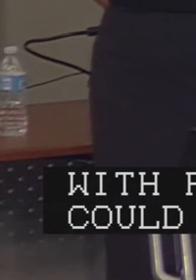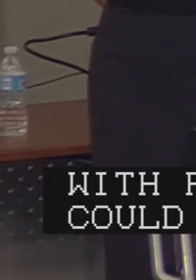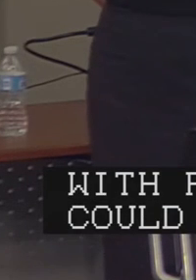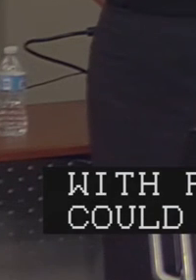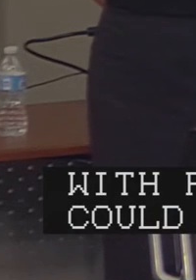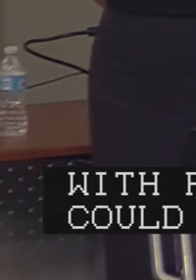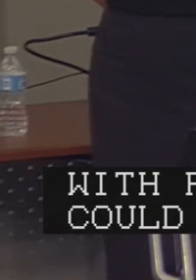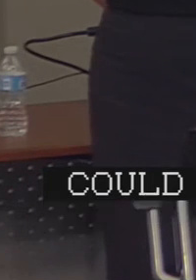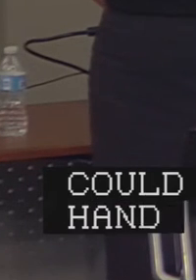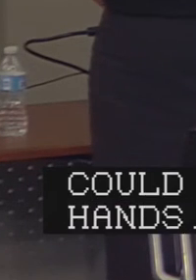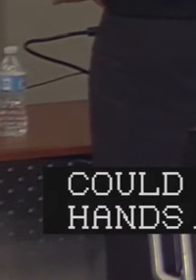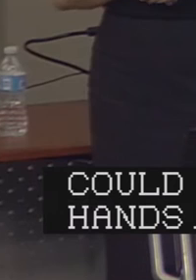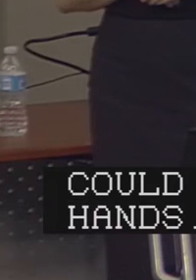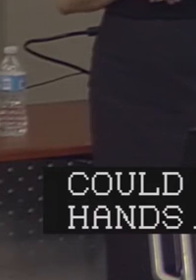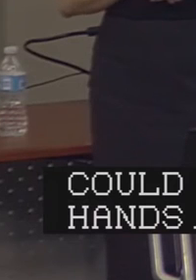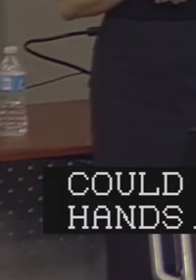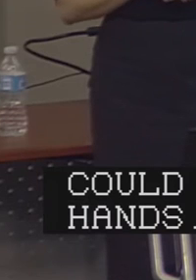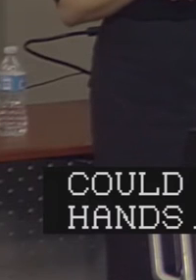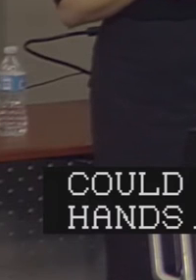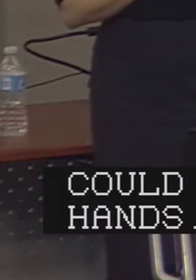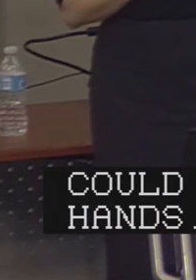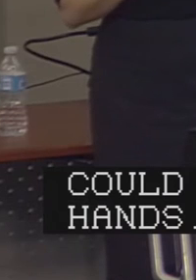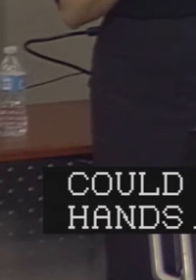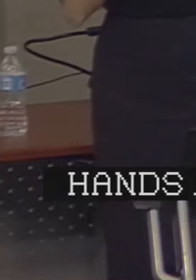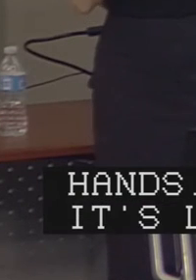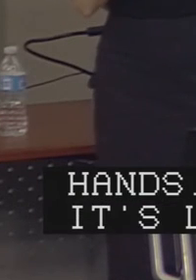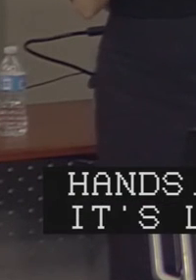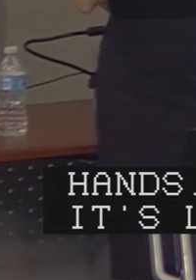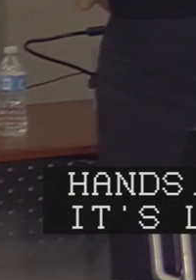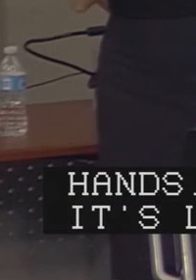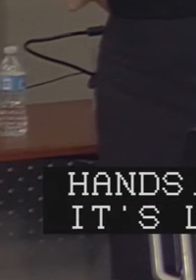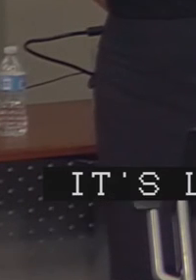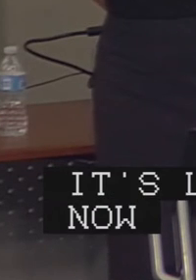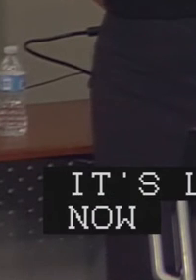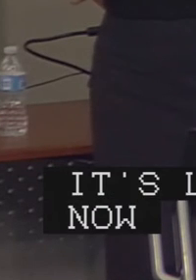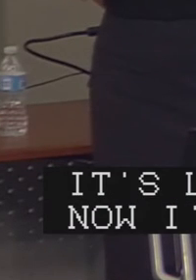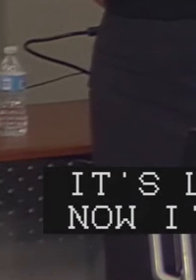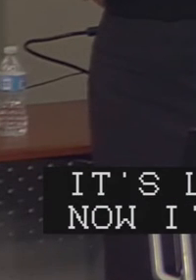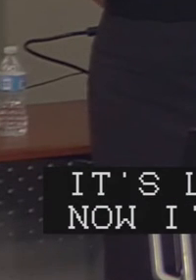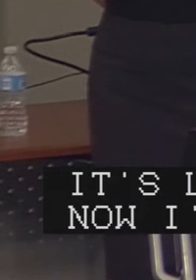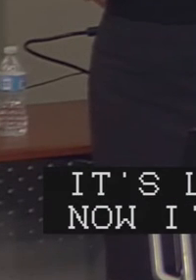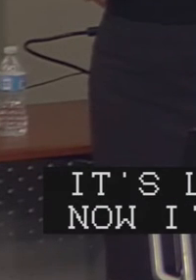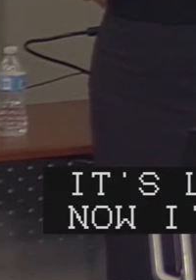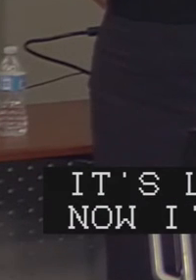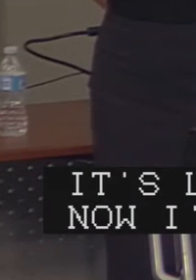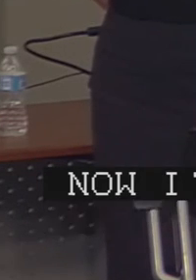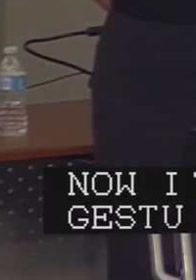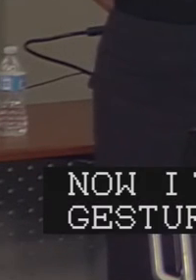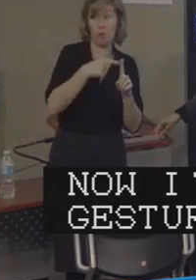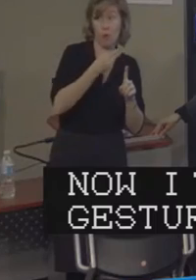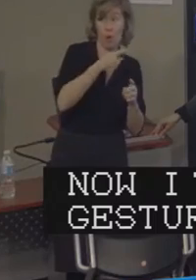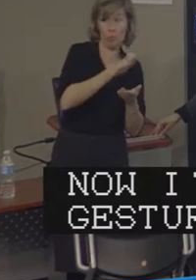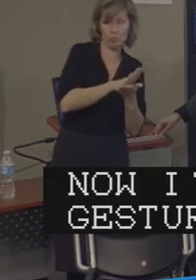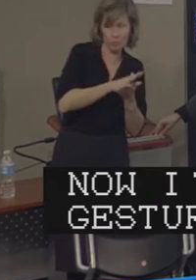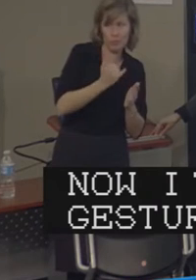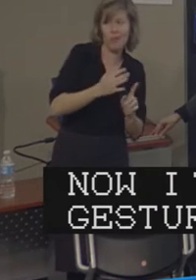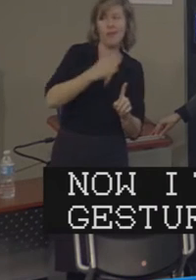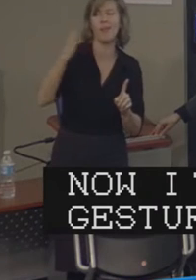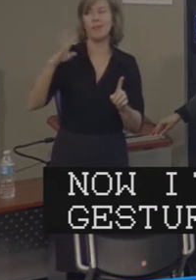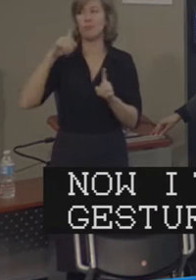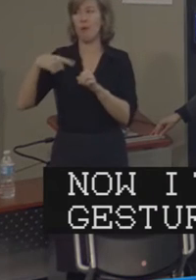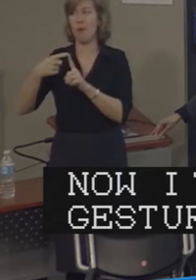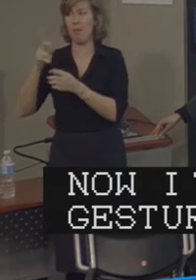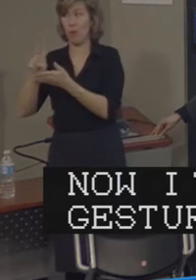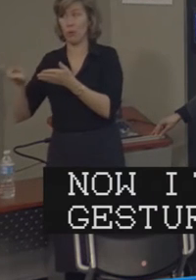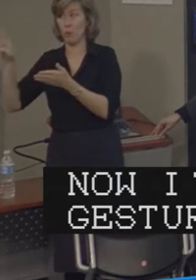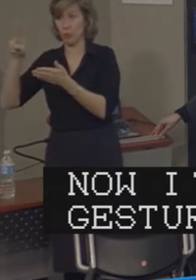Now, I'm going to stick with gesture for a little bit, but switch back to university students and talk about some work that we've been